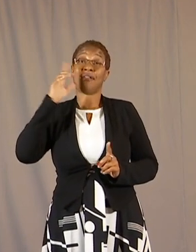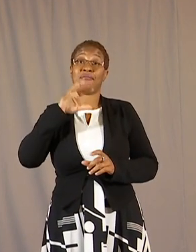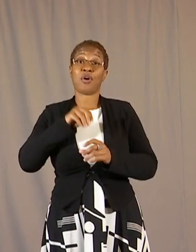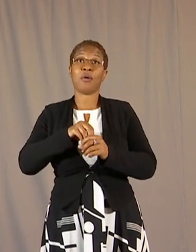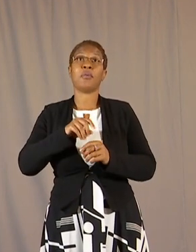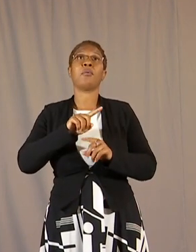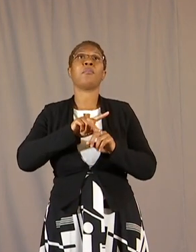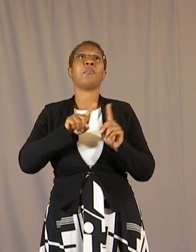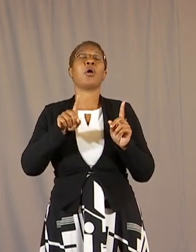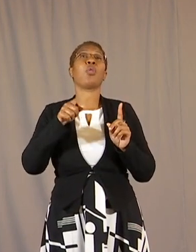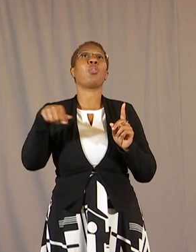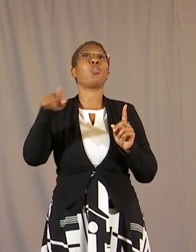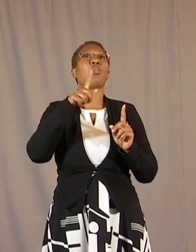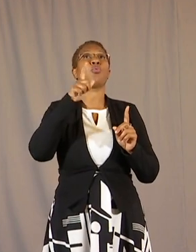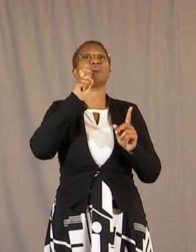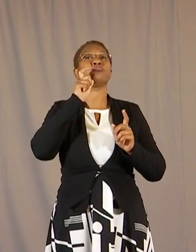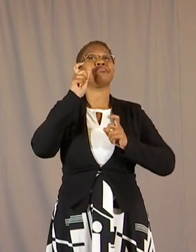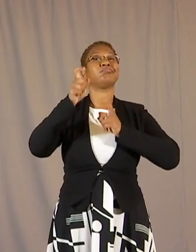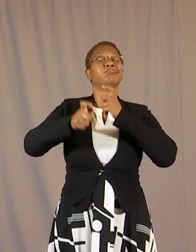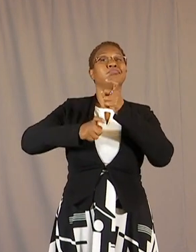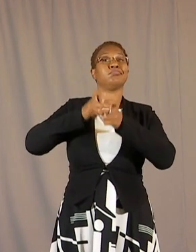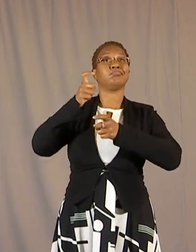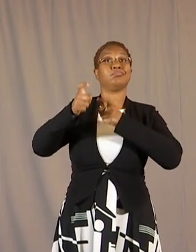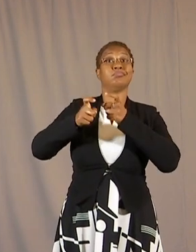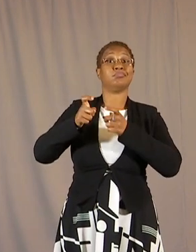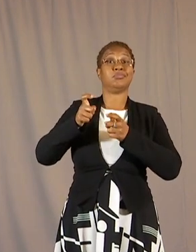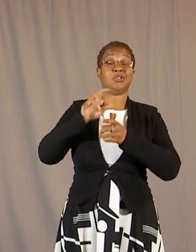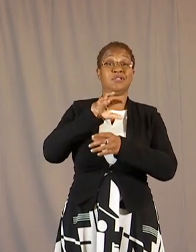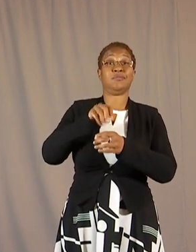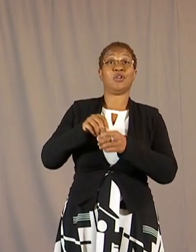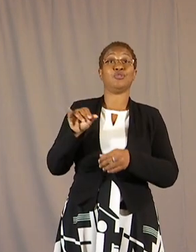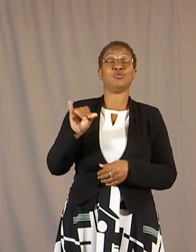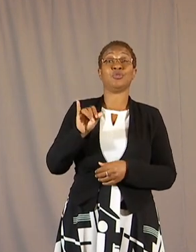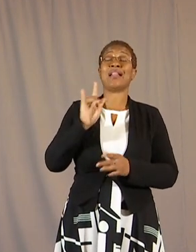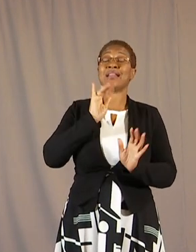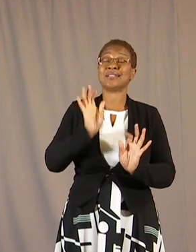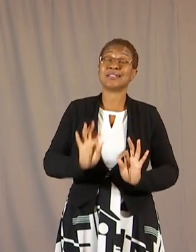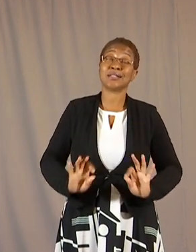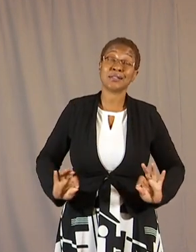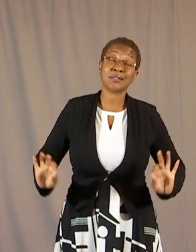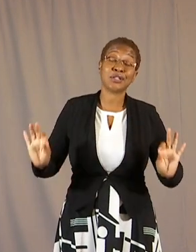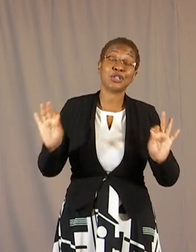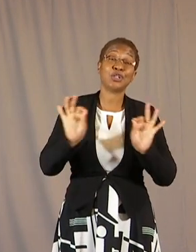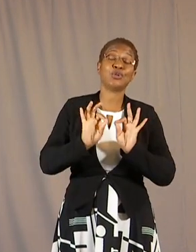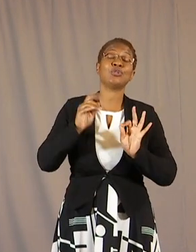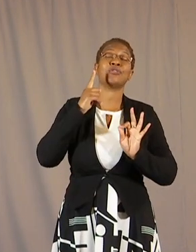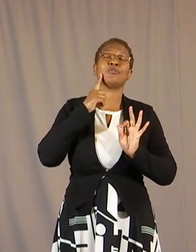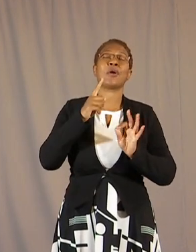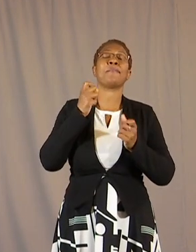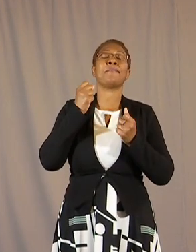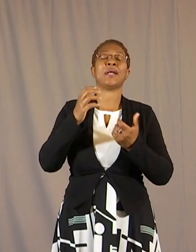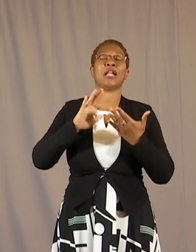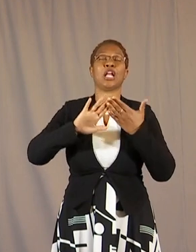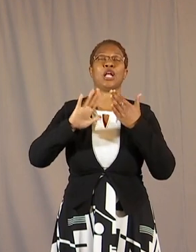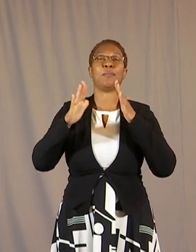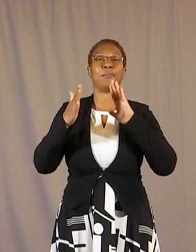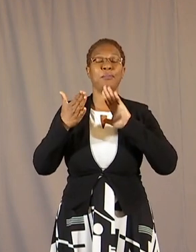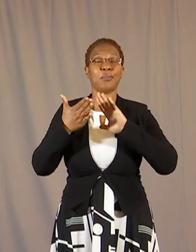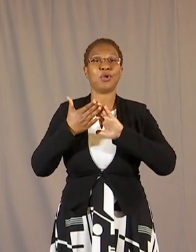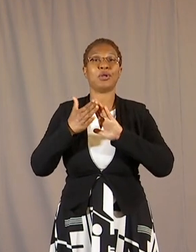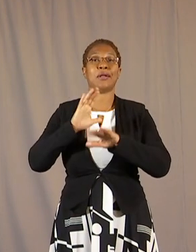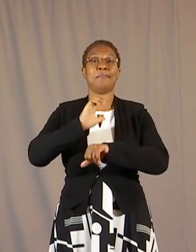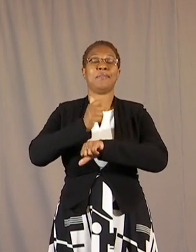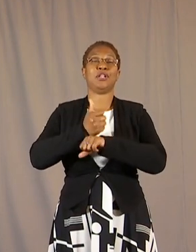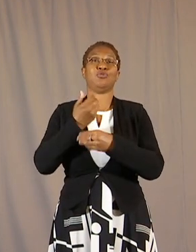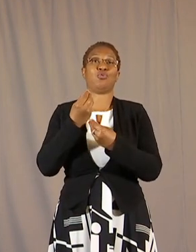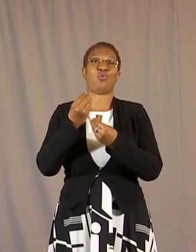that's a really important dynamic, particularly for community-based organizations, that we had many step up to partner to make sure that